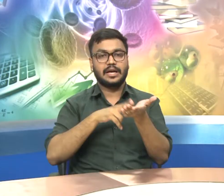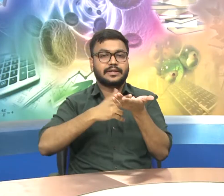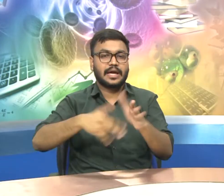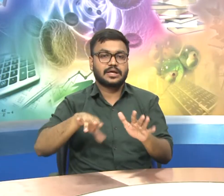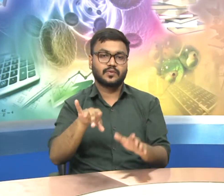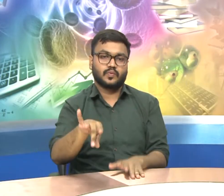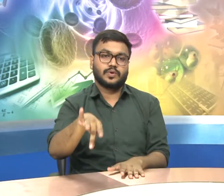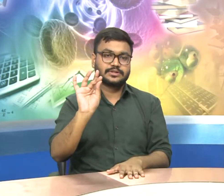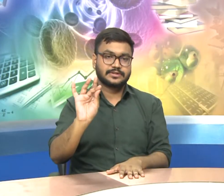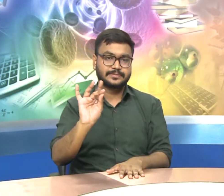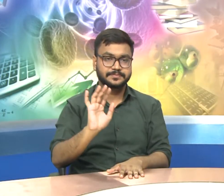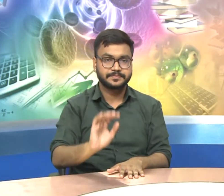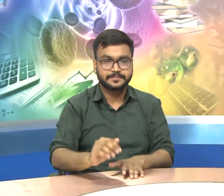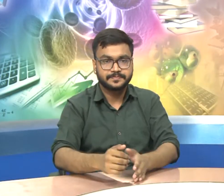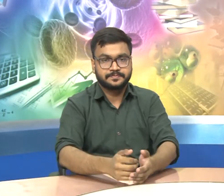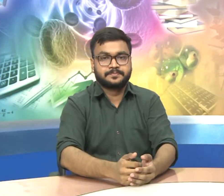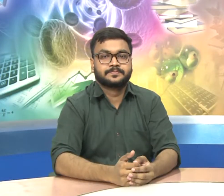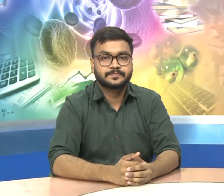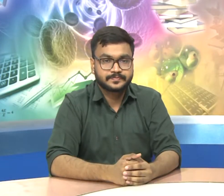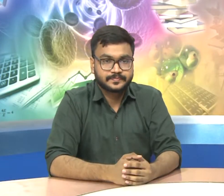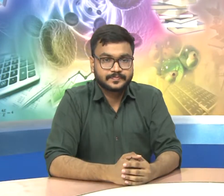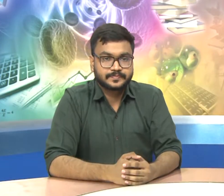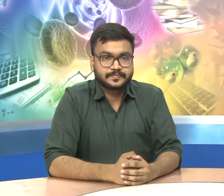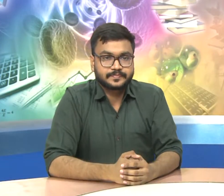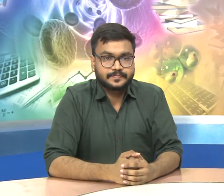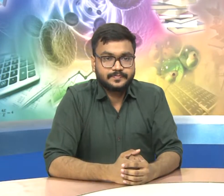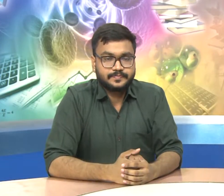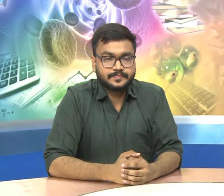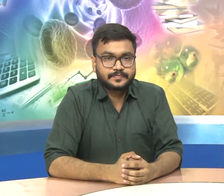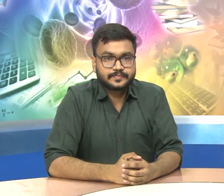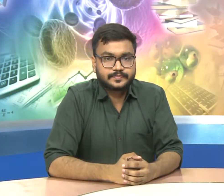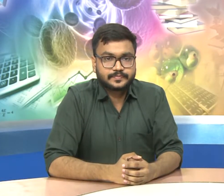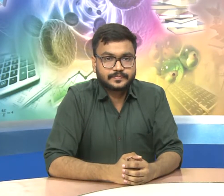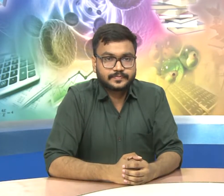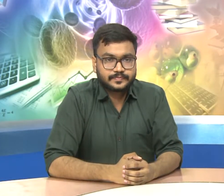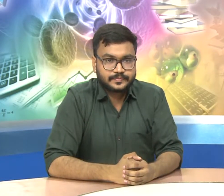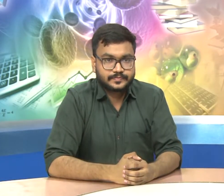This is the example of natural selection in action.